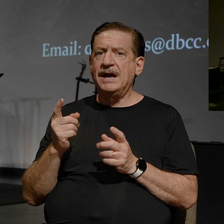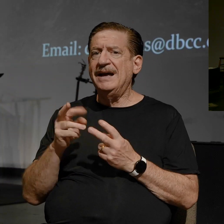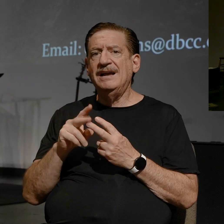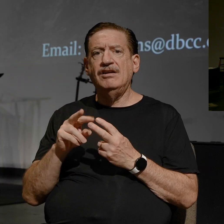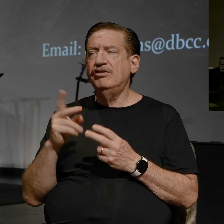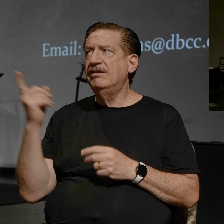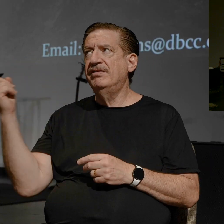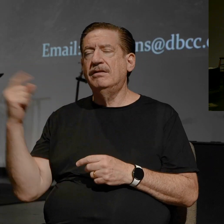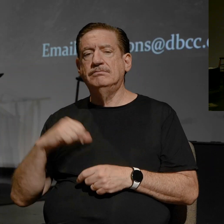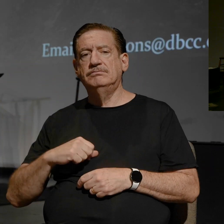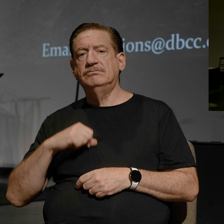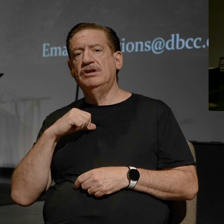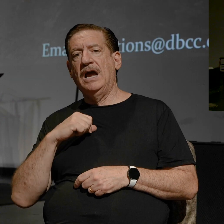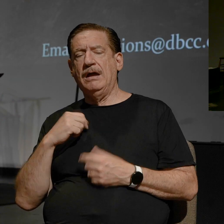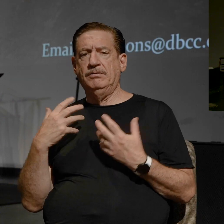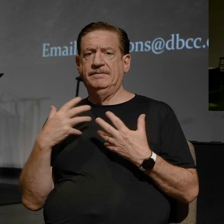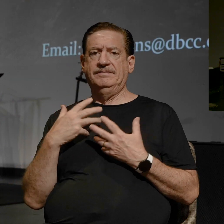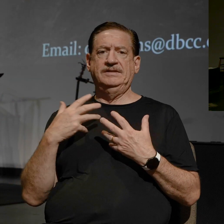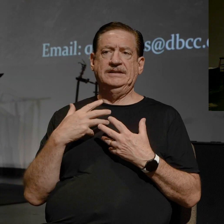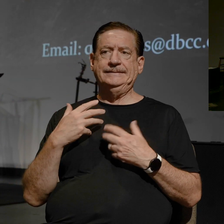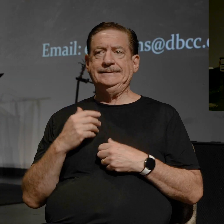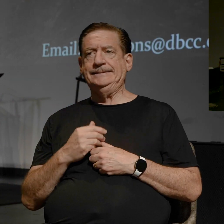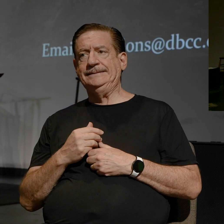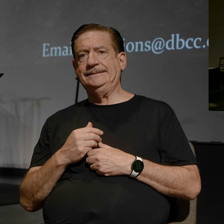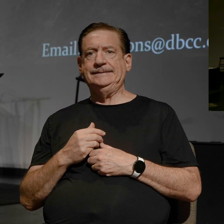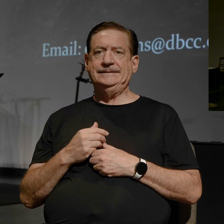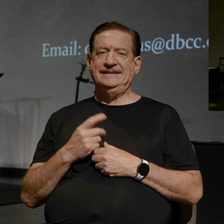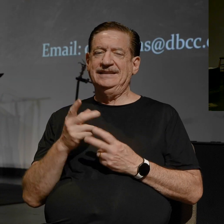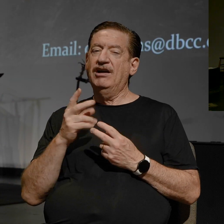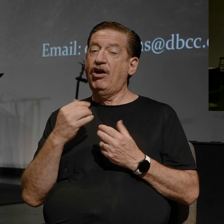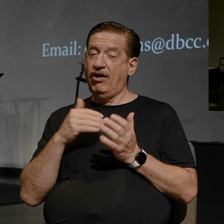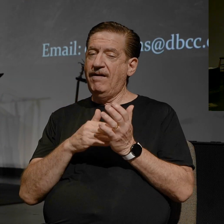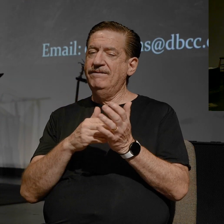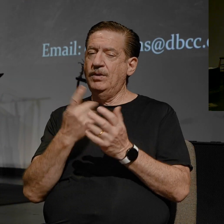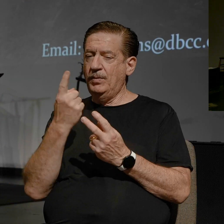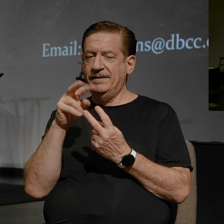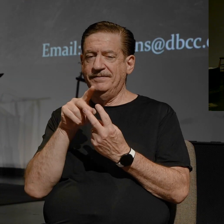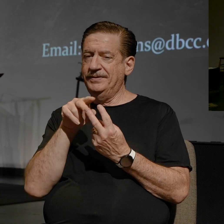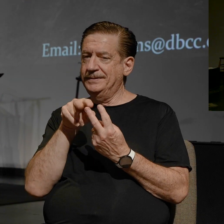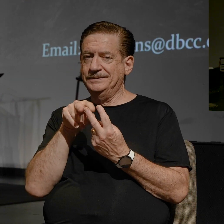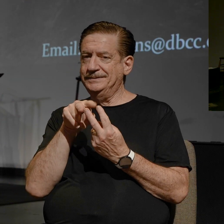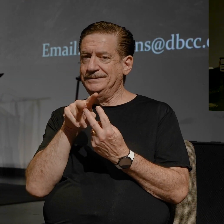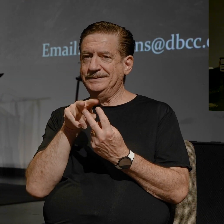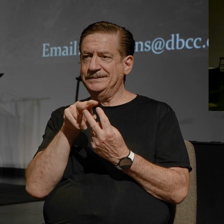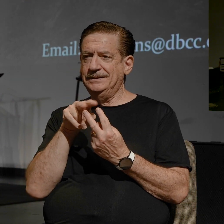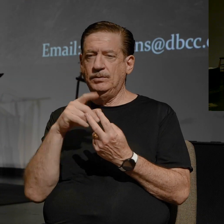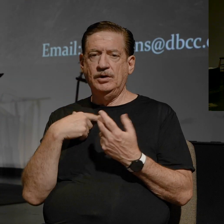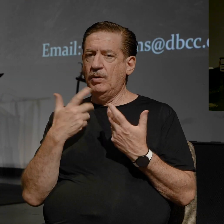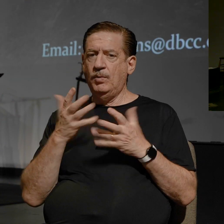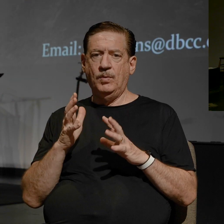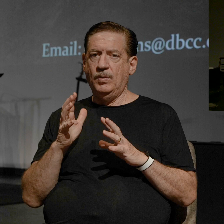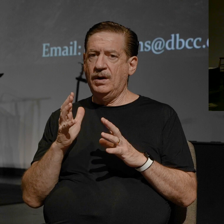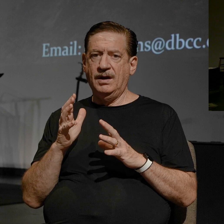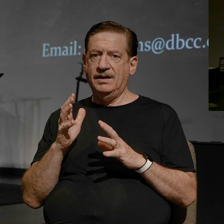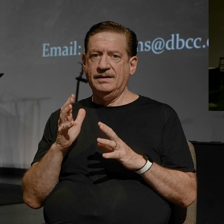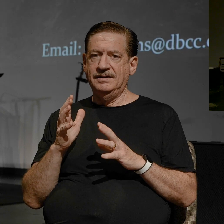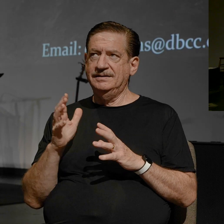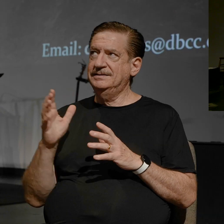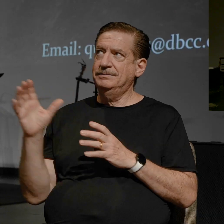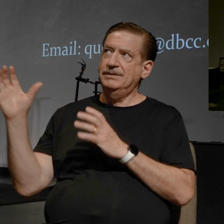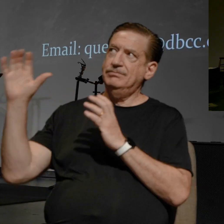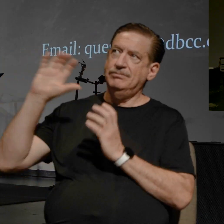through pride or fear, it's often one of those two, we don't want to be poured into. In